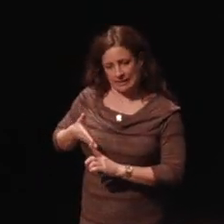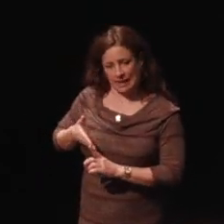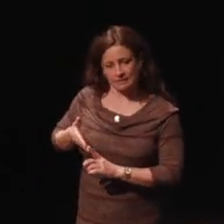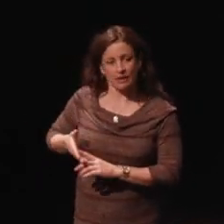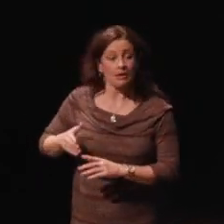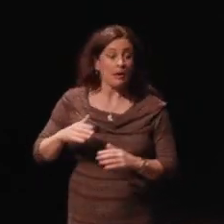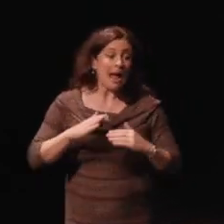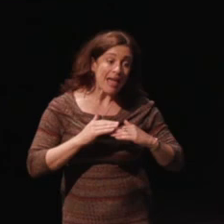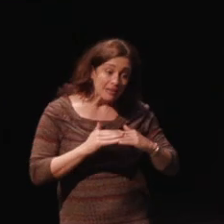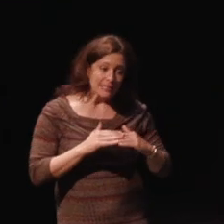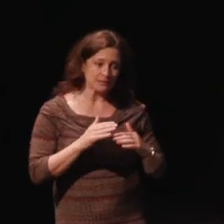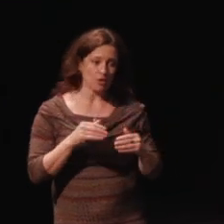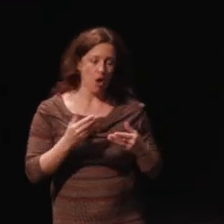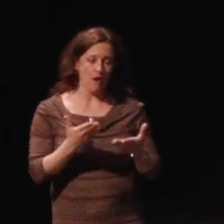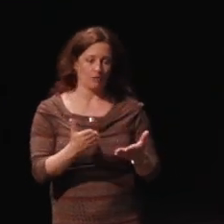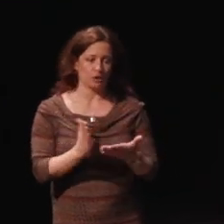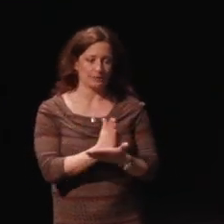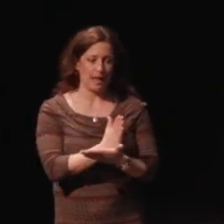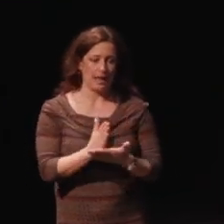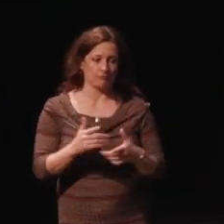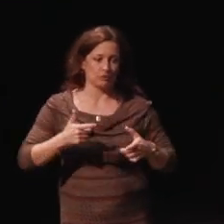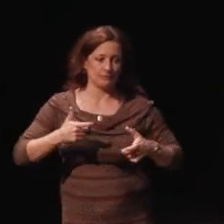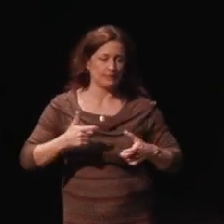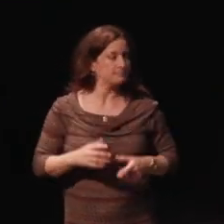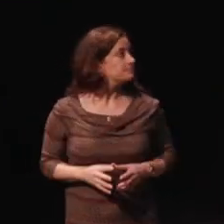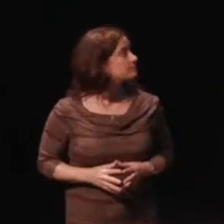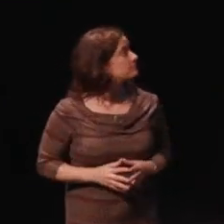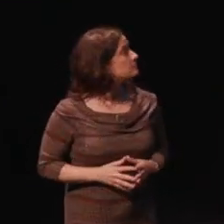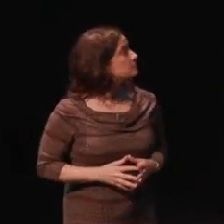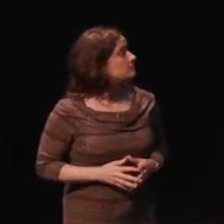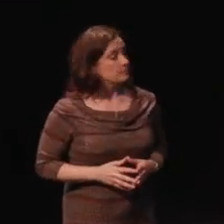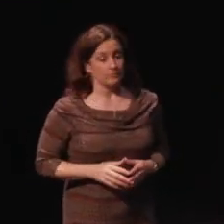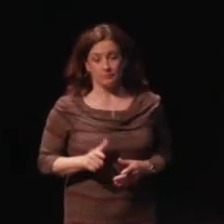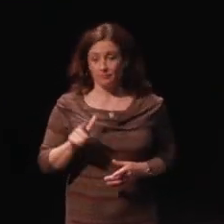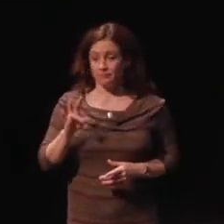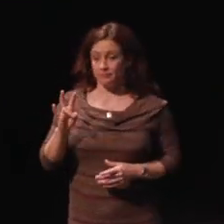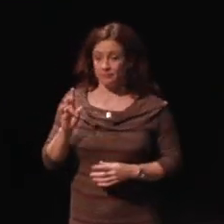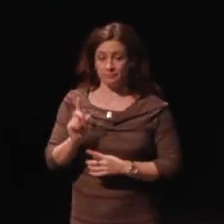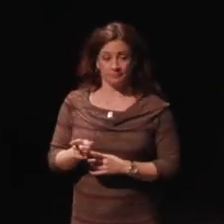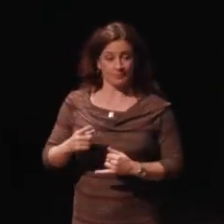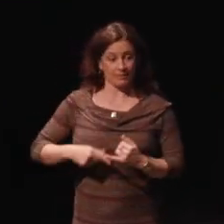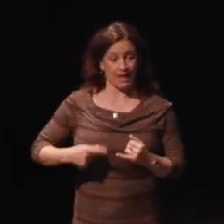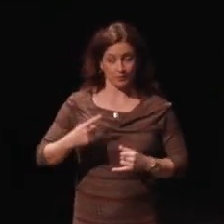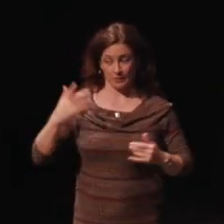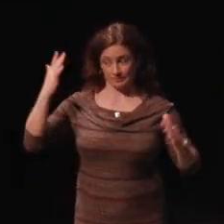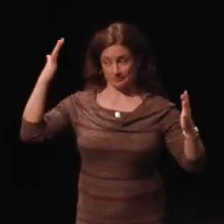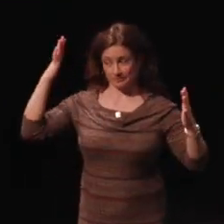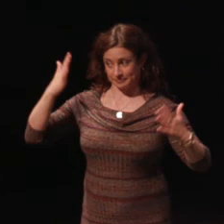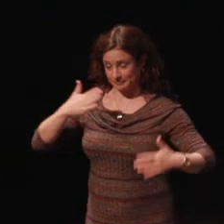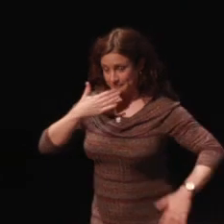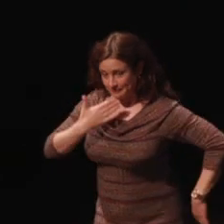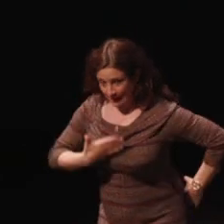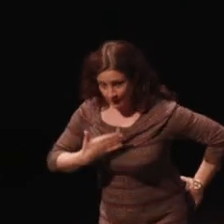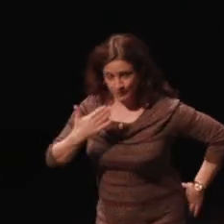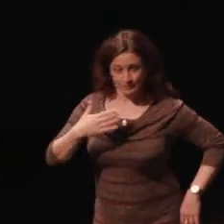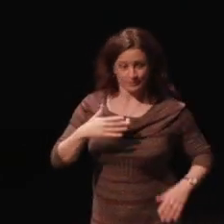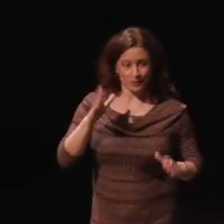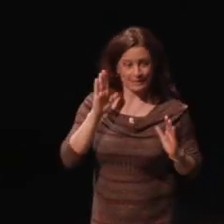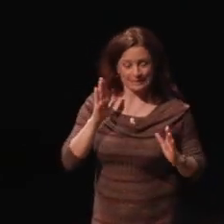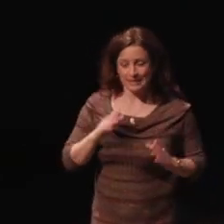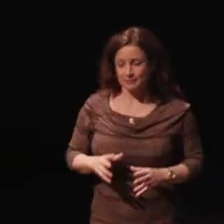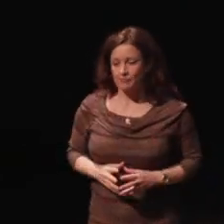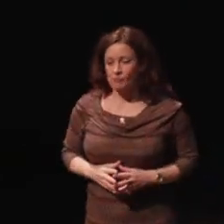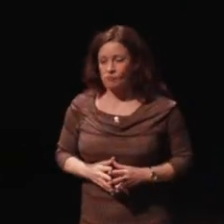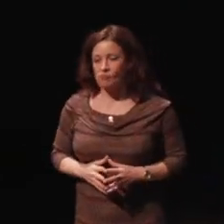at the very least, offer a speech rate slider. All right, 27 minutes, that was my last one. So thank you very much for listening.